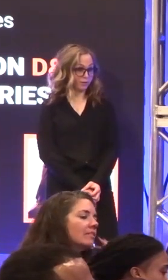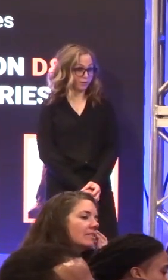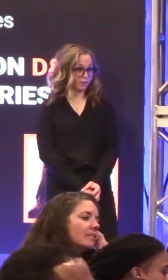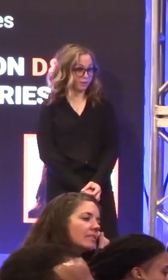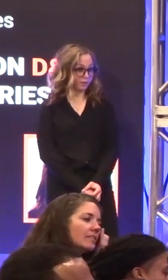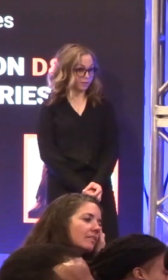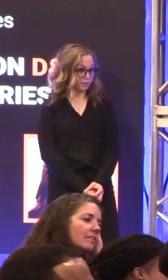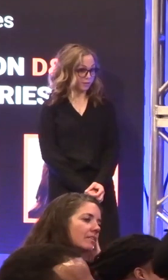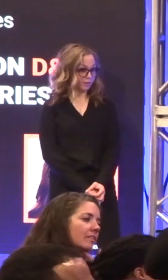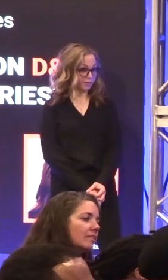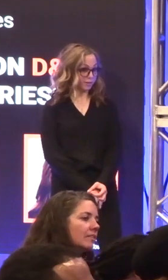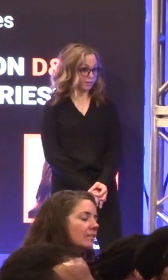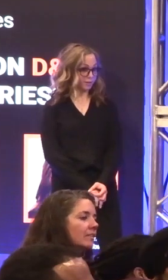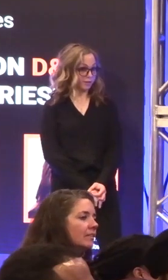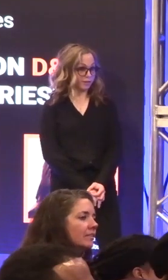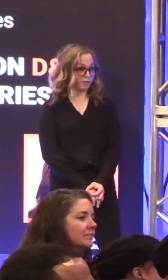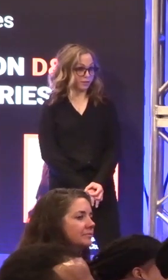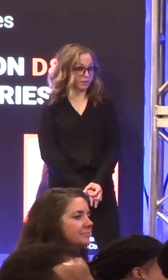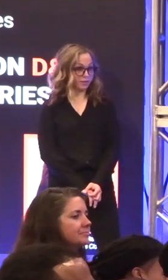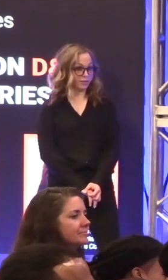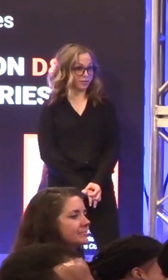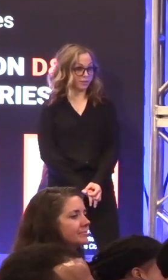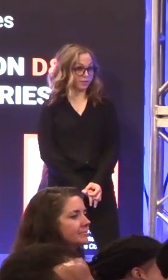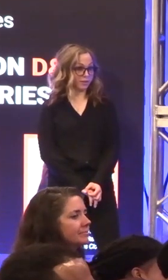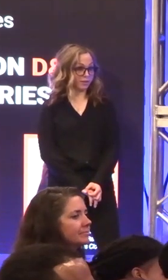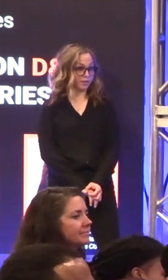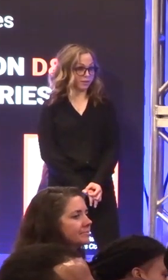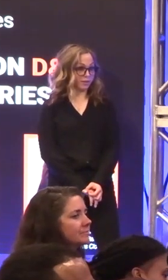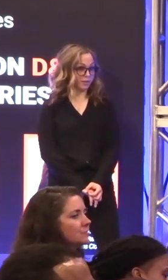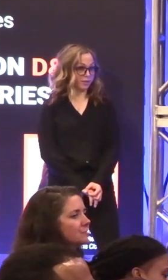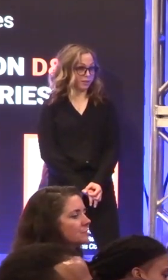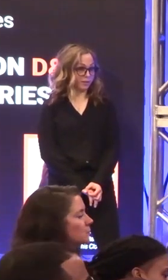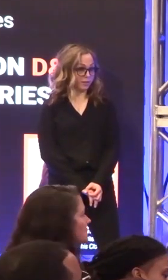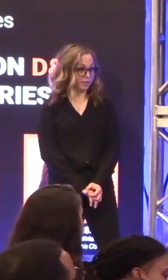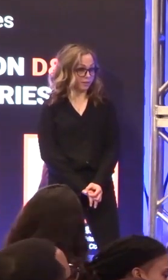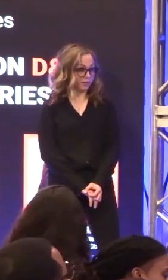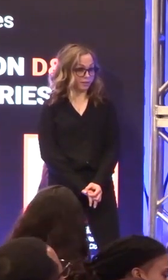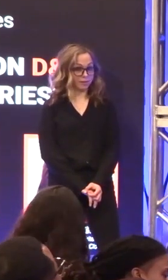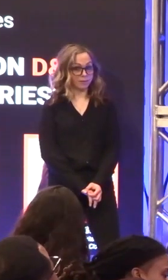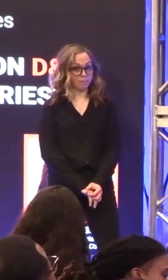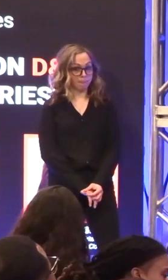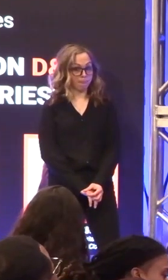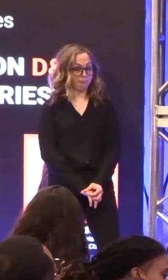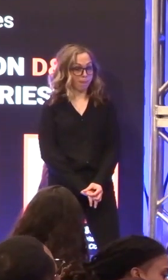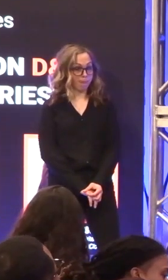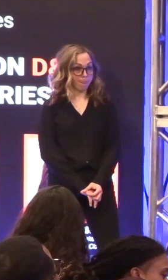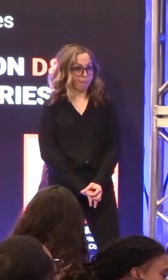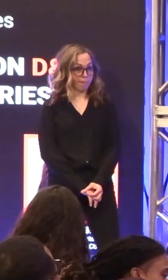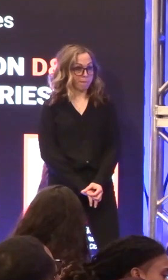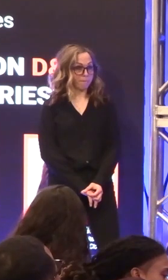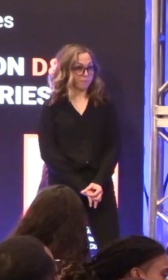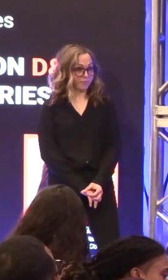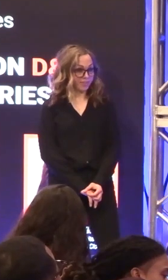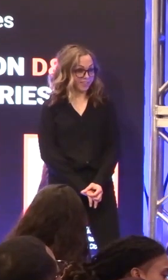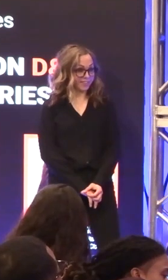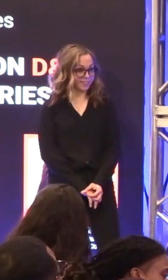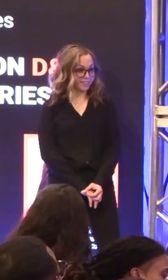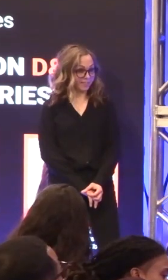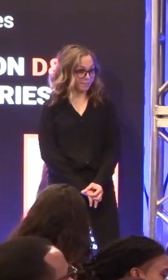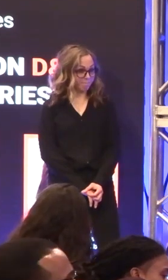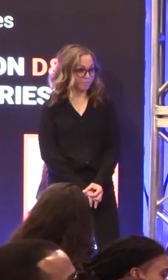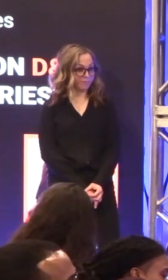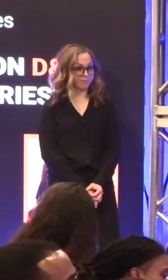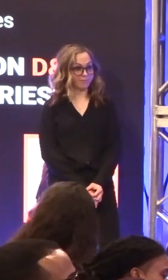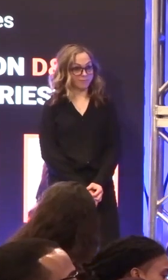Are you bringing in equipment, the captioning equipment? I mean, what are you bringing in? I mean, what can the theaters and